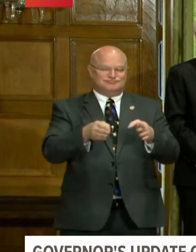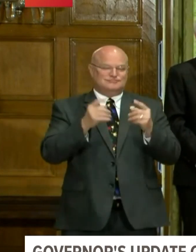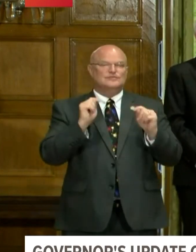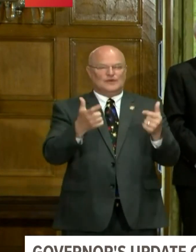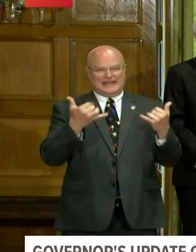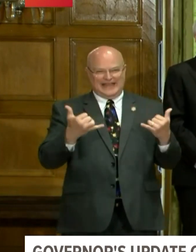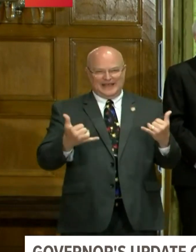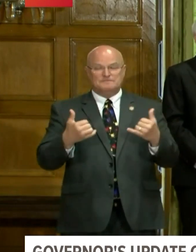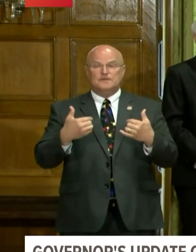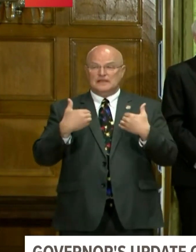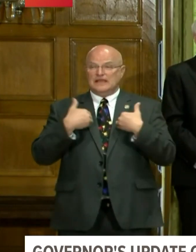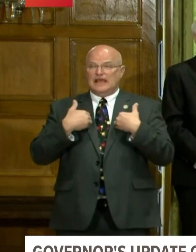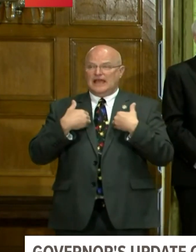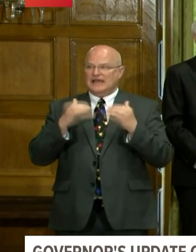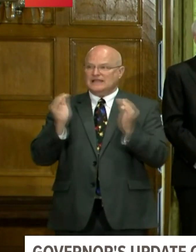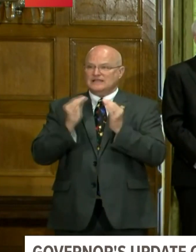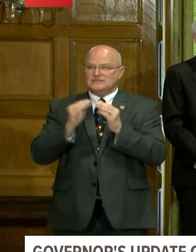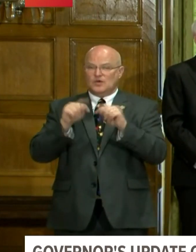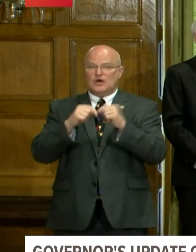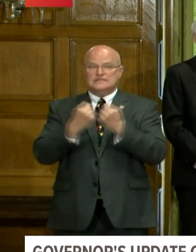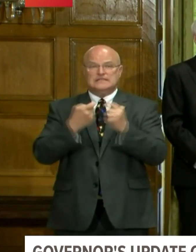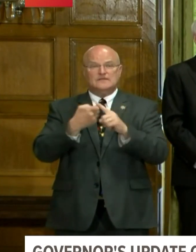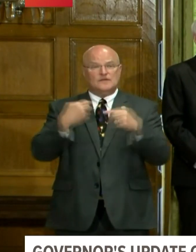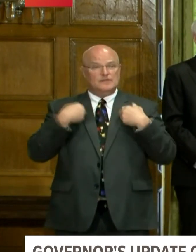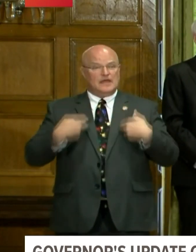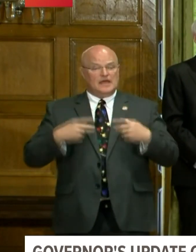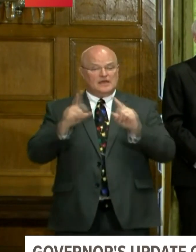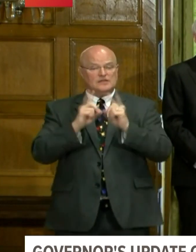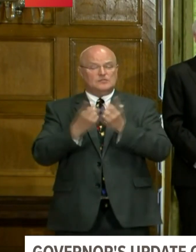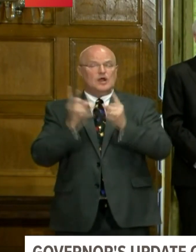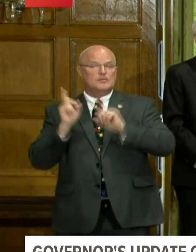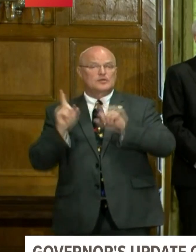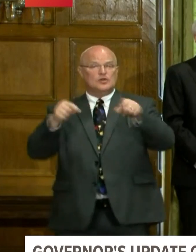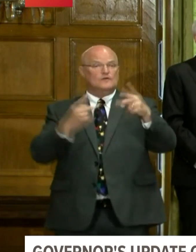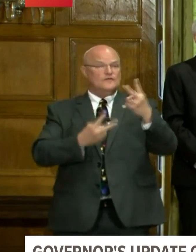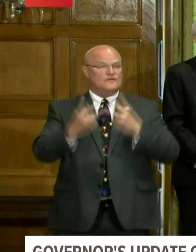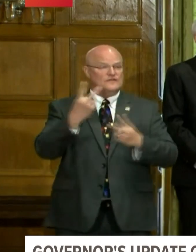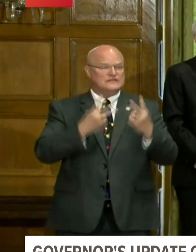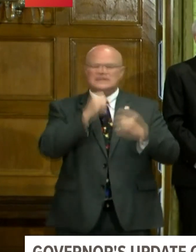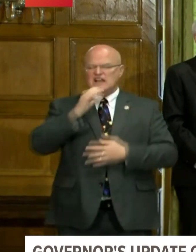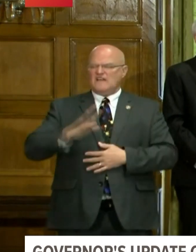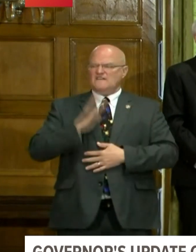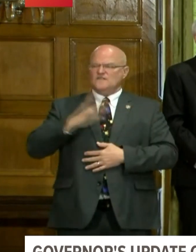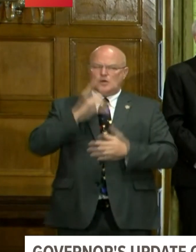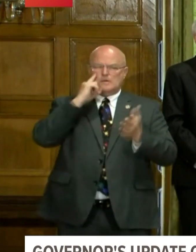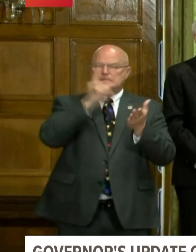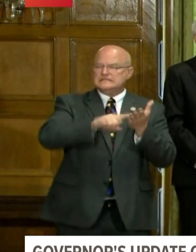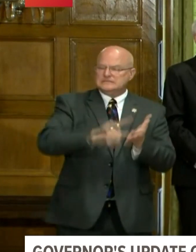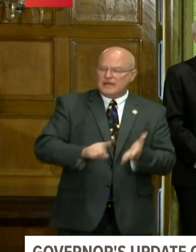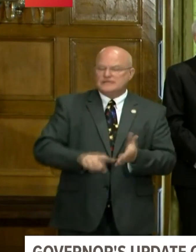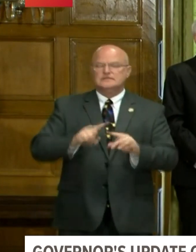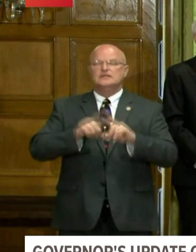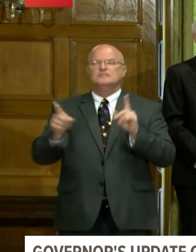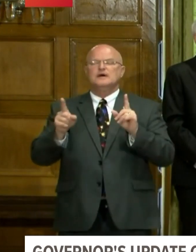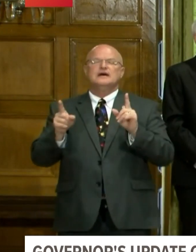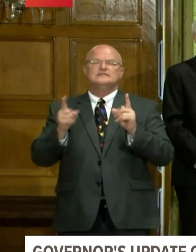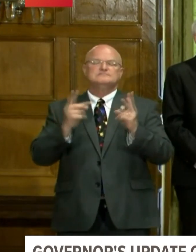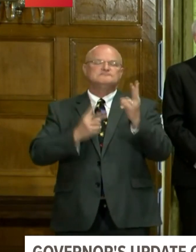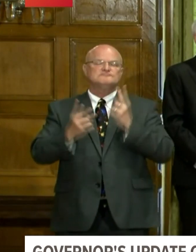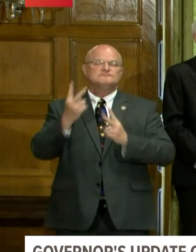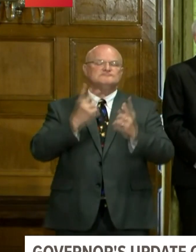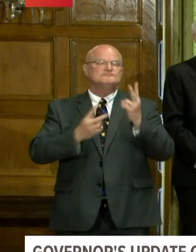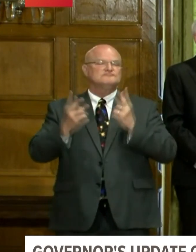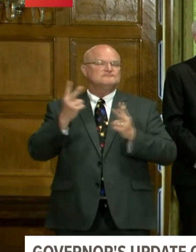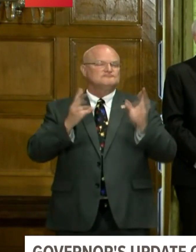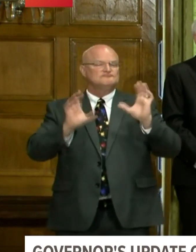rapidly. We did have a small team from the health department go for a visit, not a formal inspection, and